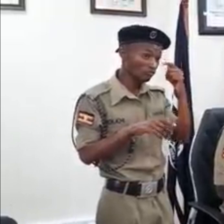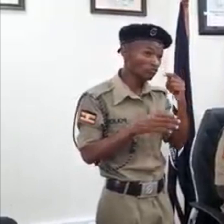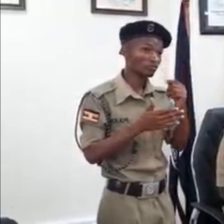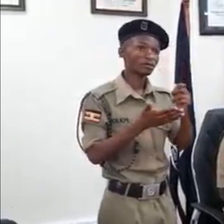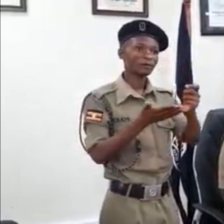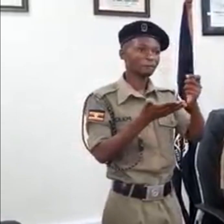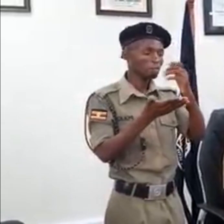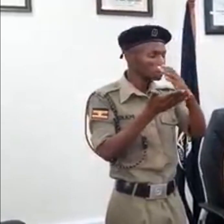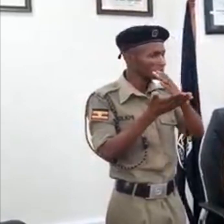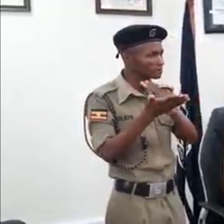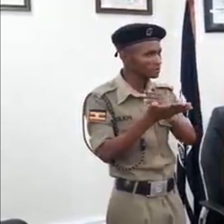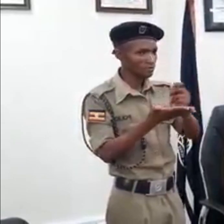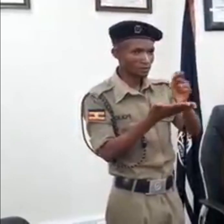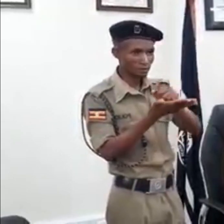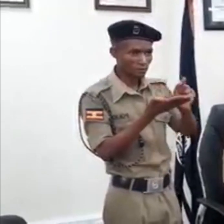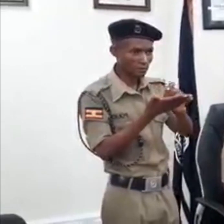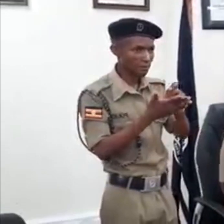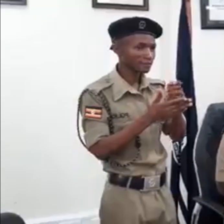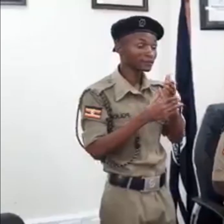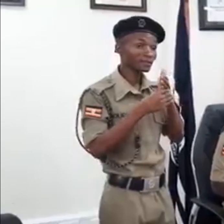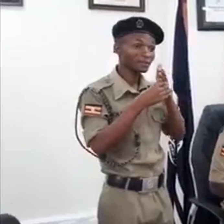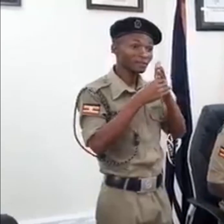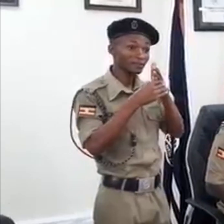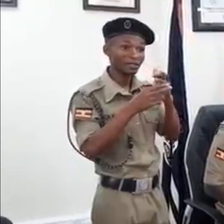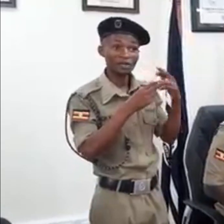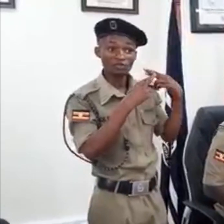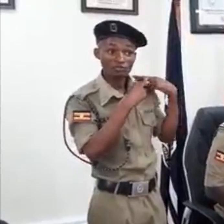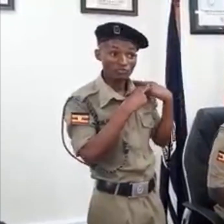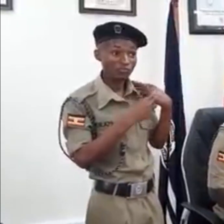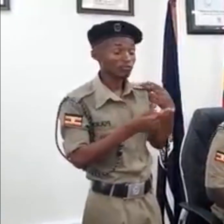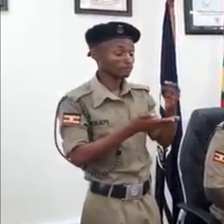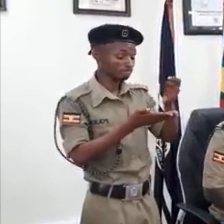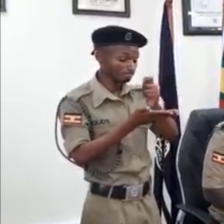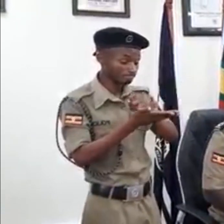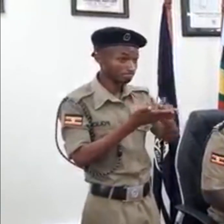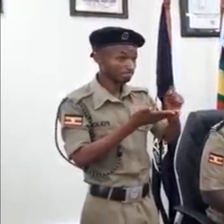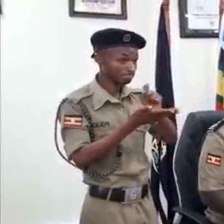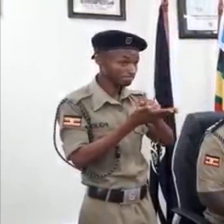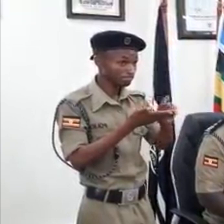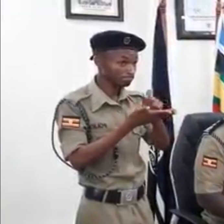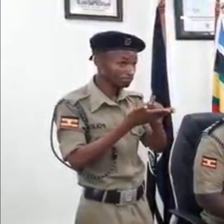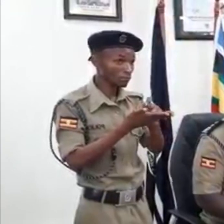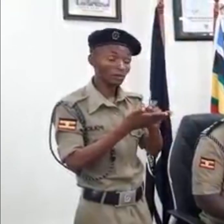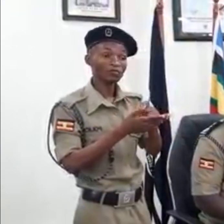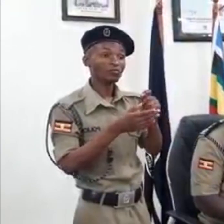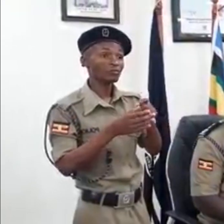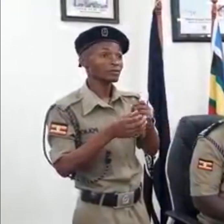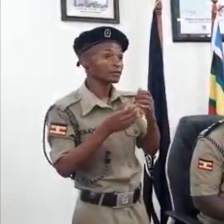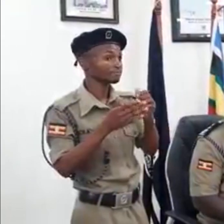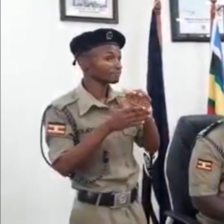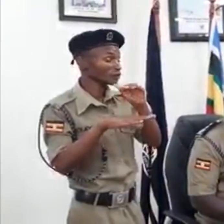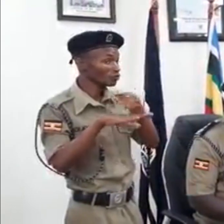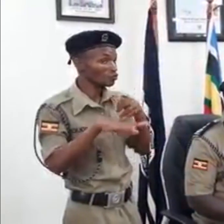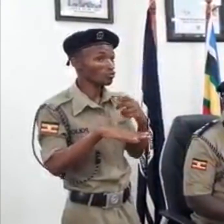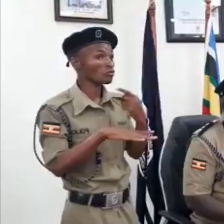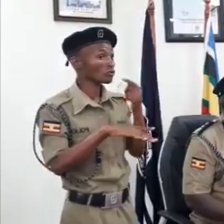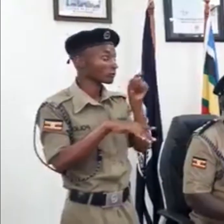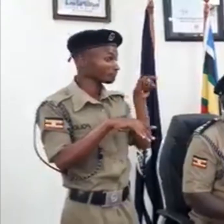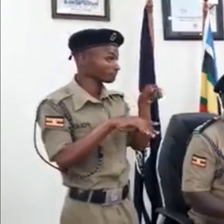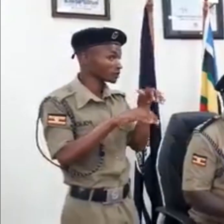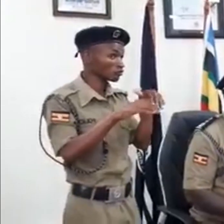recording as the masterminds behind the vicious murders. We zeroed on them based on